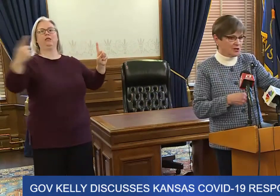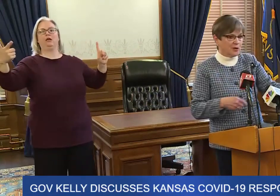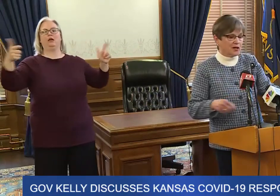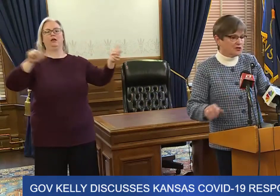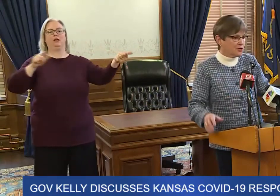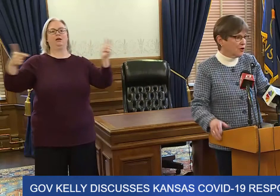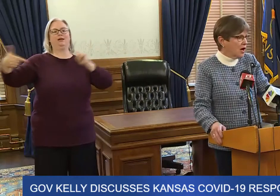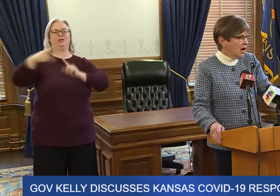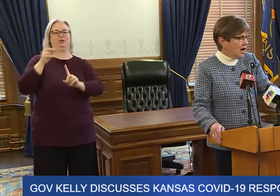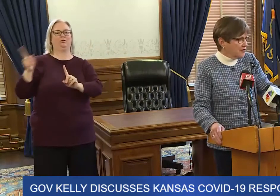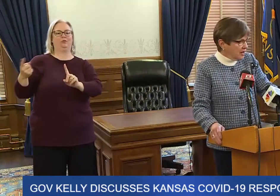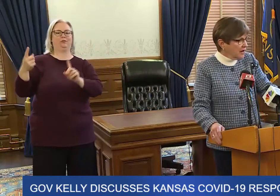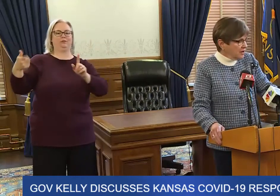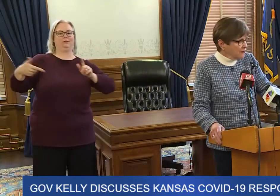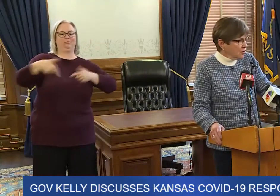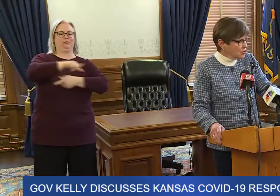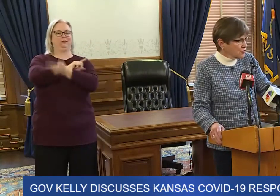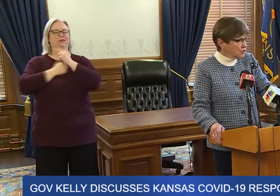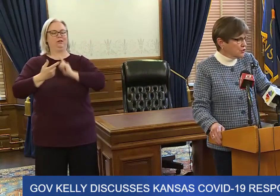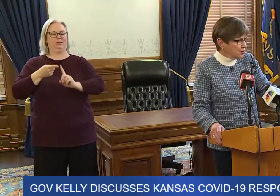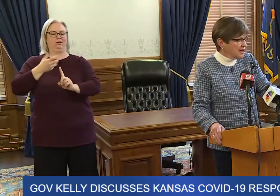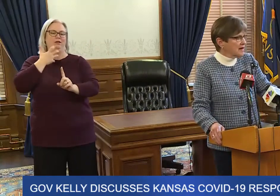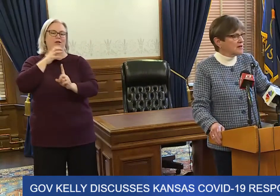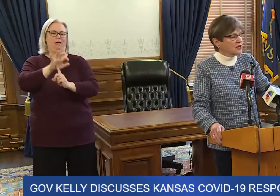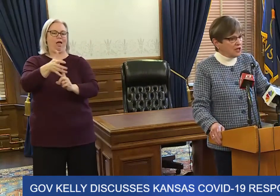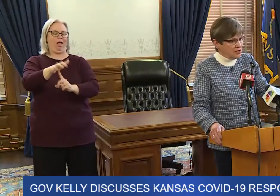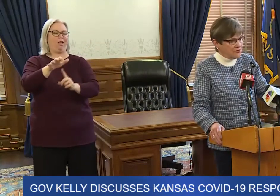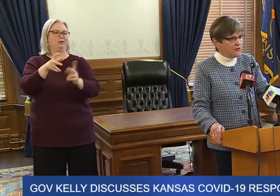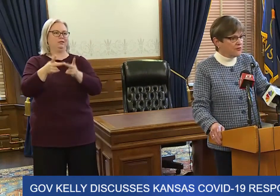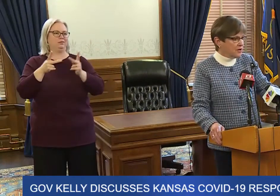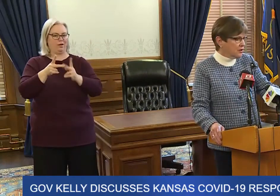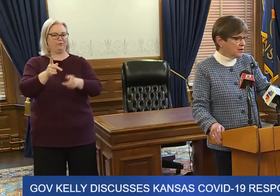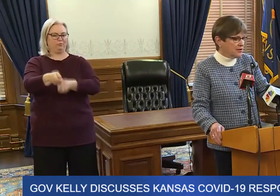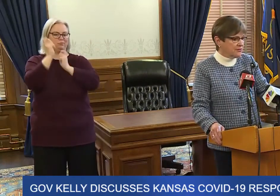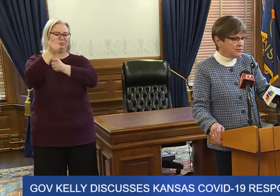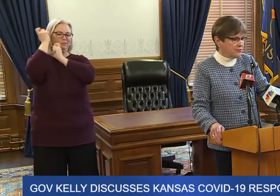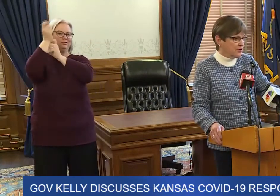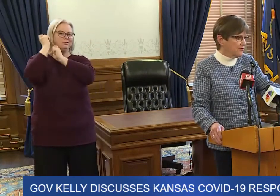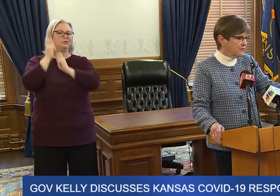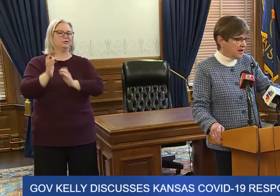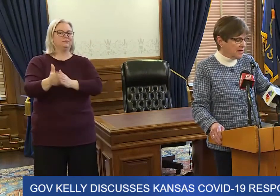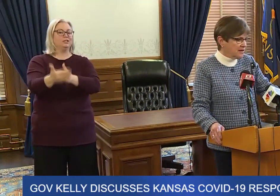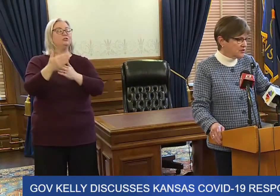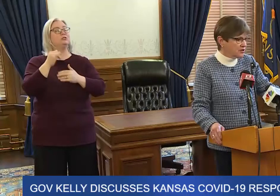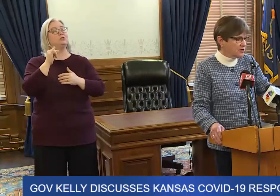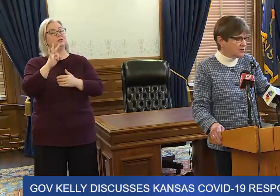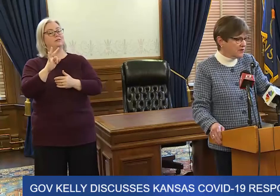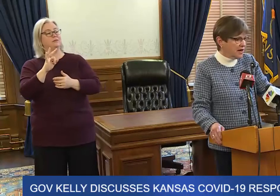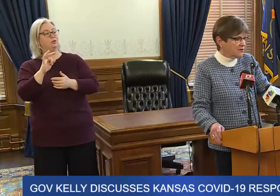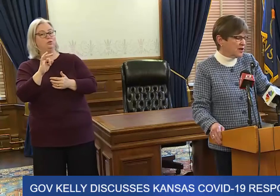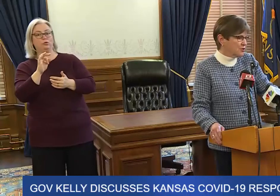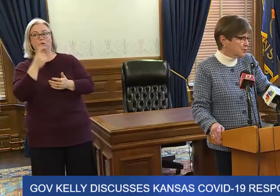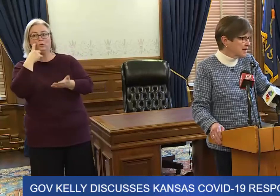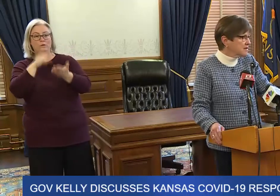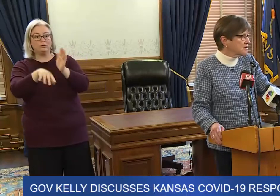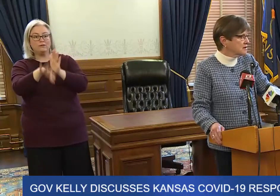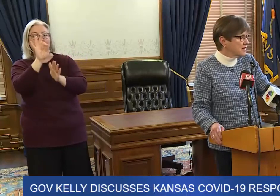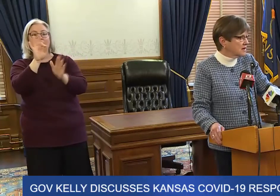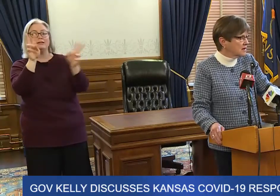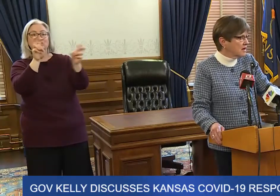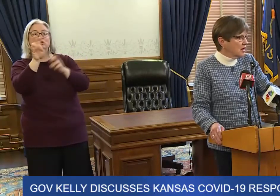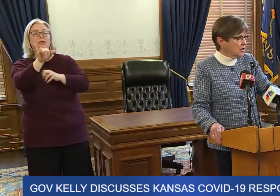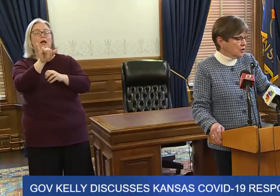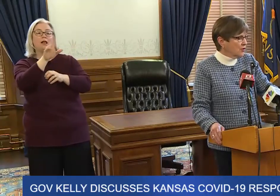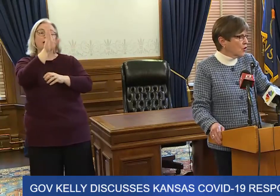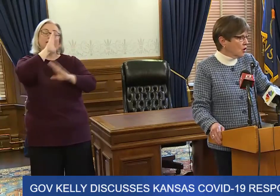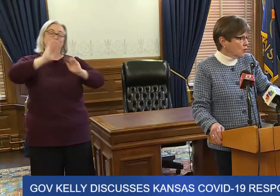to the hot spot. So I think folks are just doing that. If we find incidents of that and it's blatant,